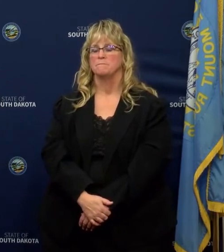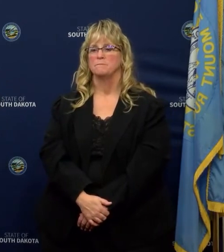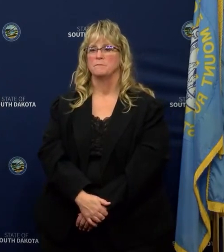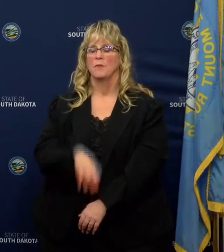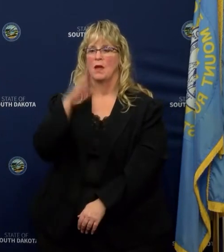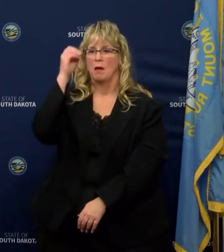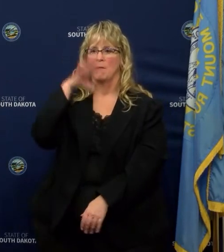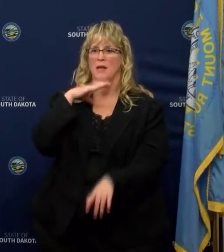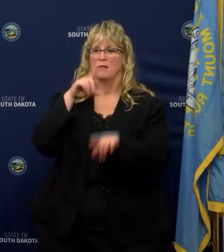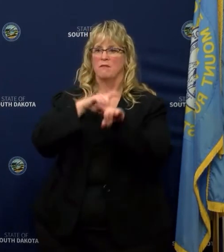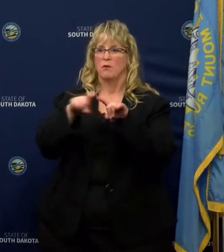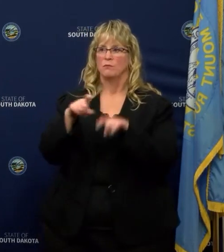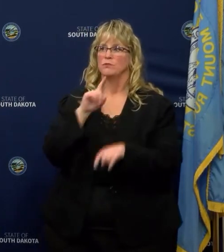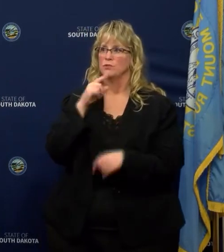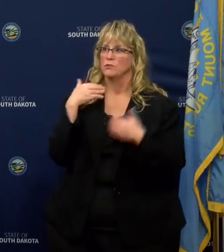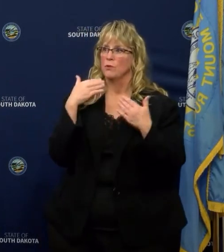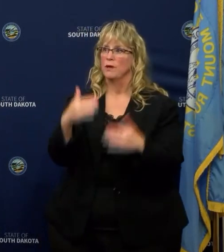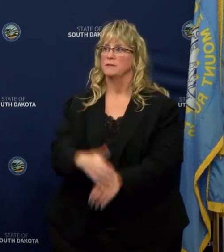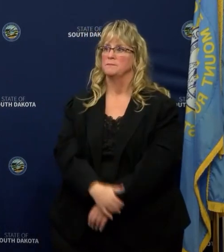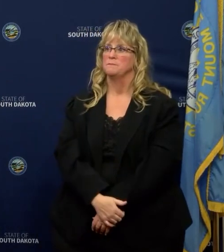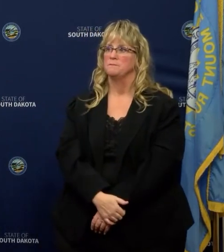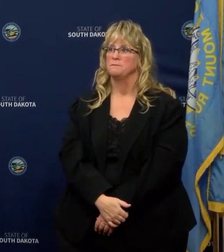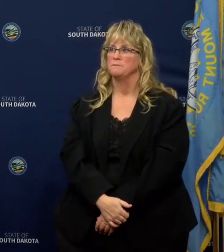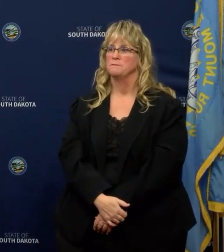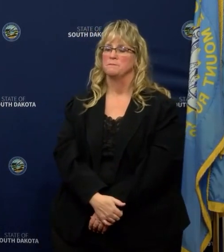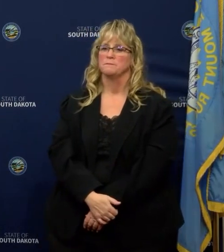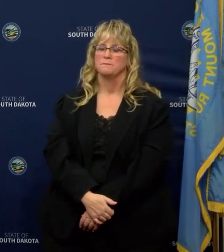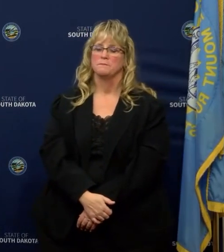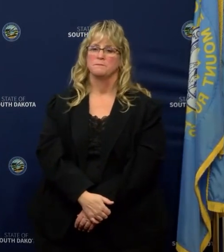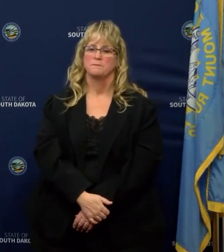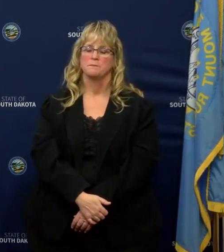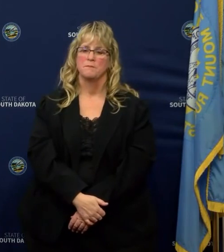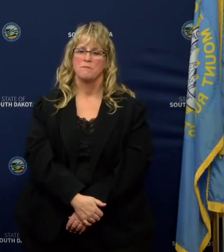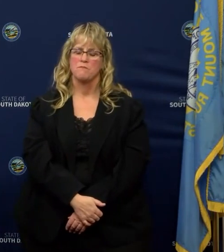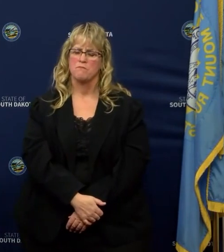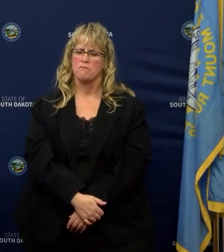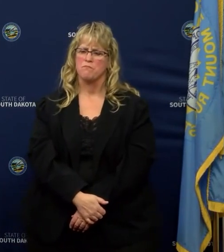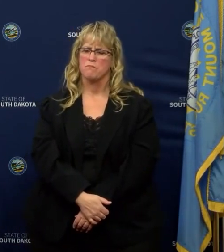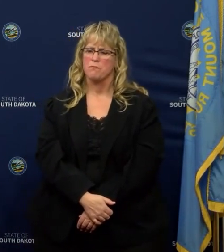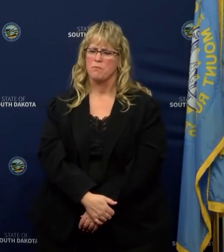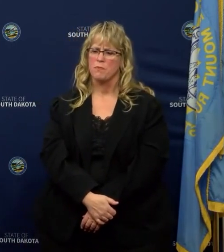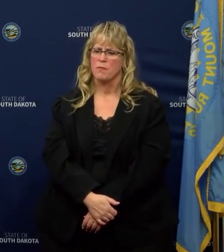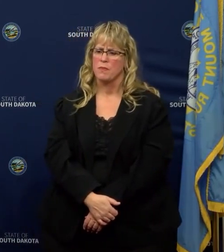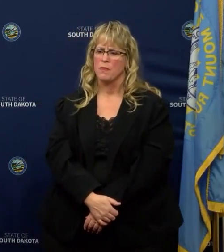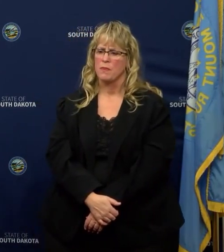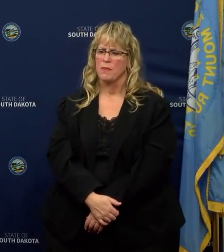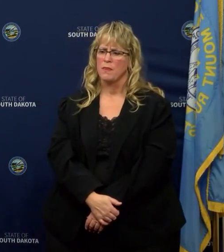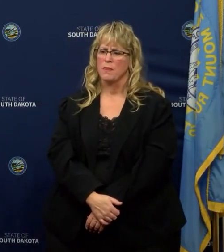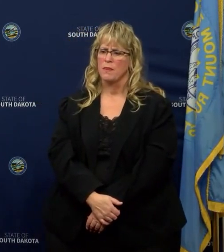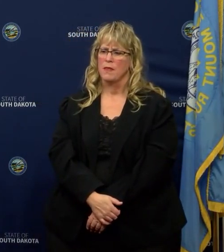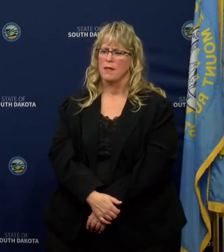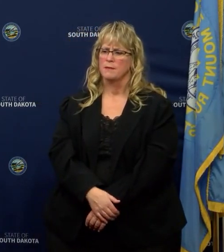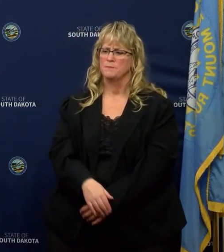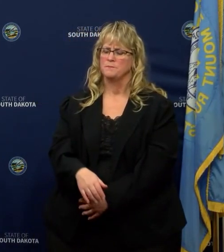Lee Strubinger at CPB. Sure, go ahead, Lee. Thank you, Governor. I was just wondering if you could comment real quick about